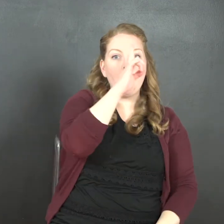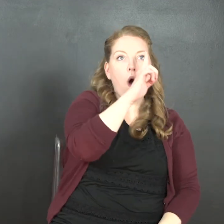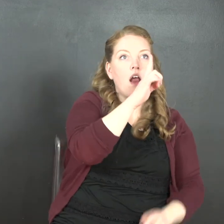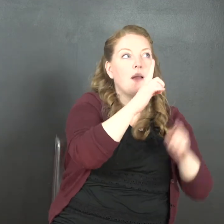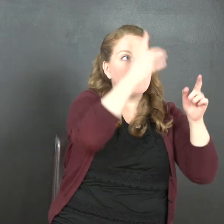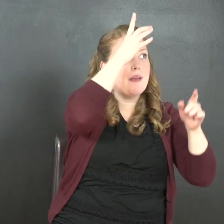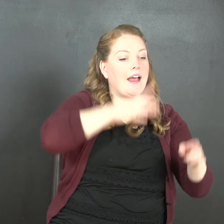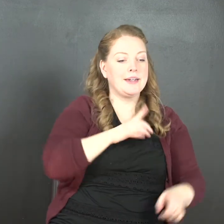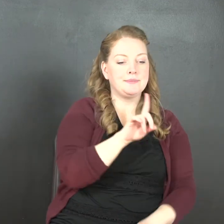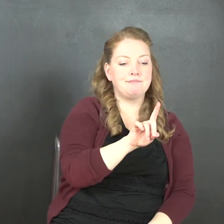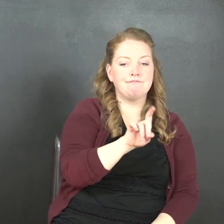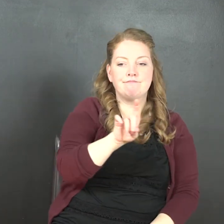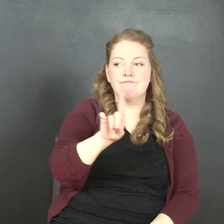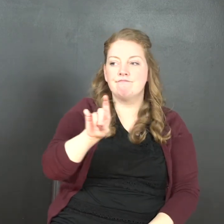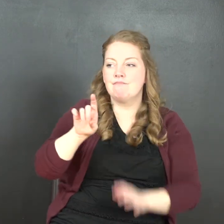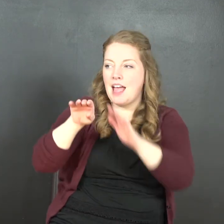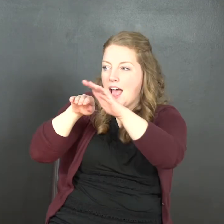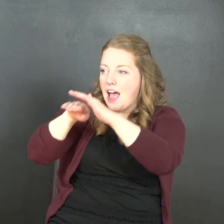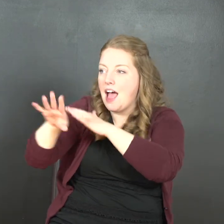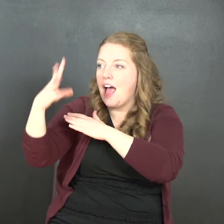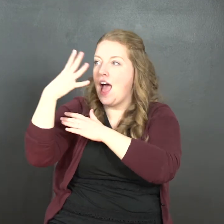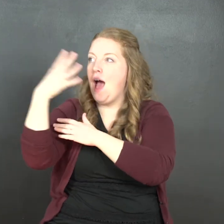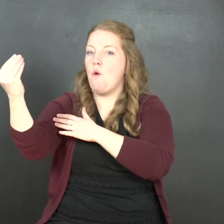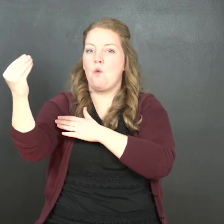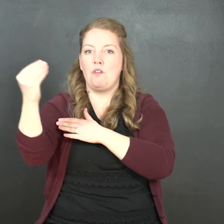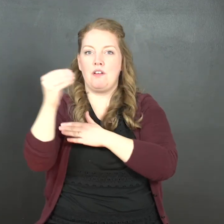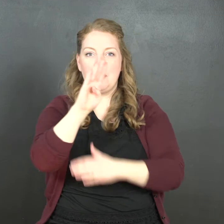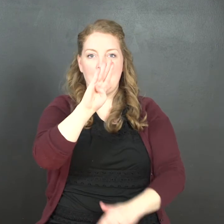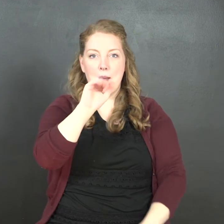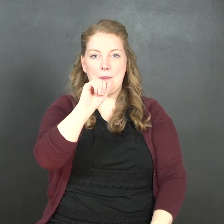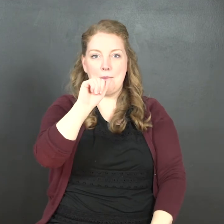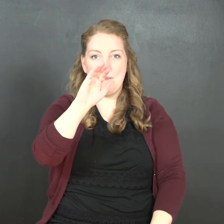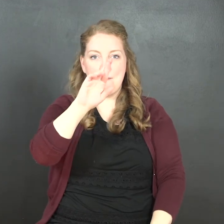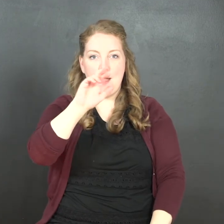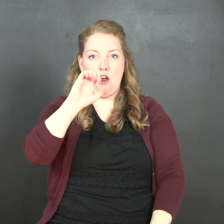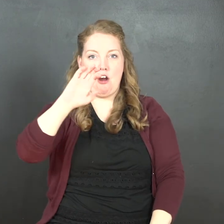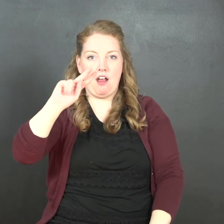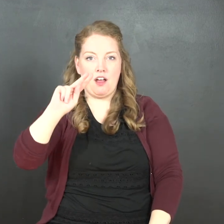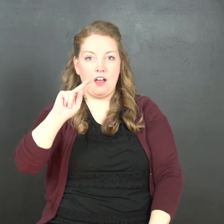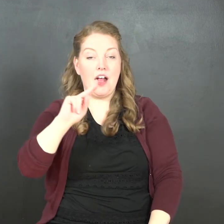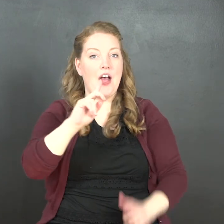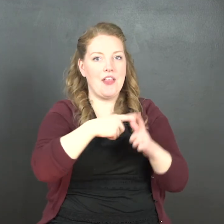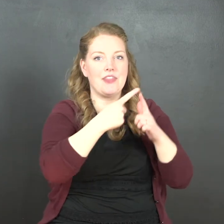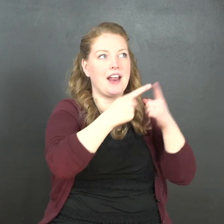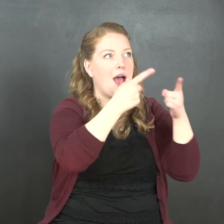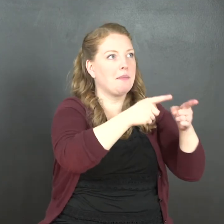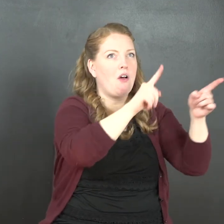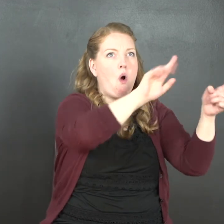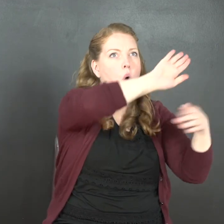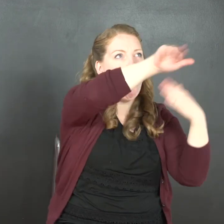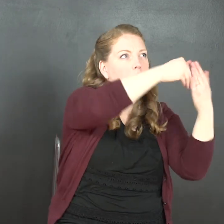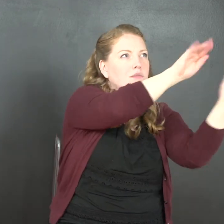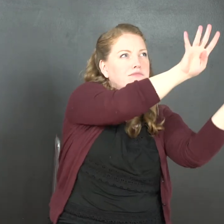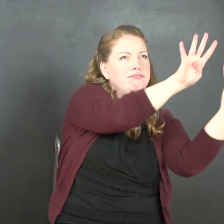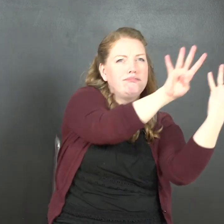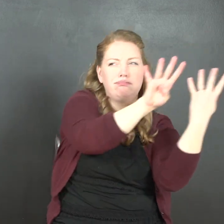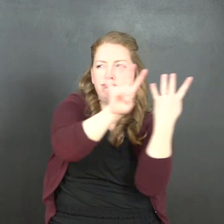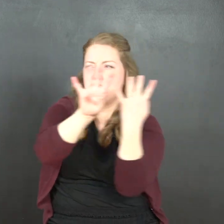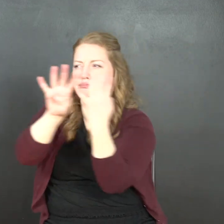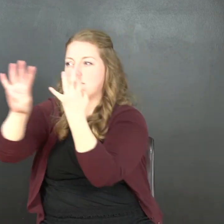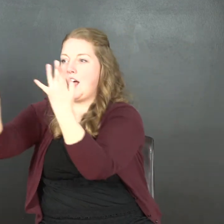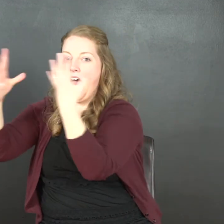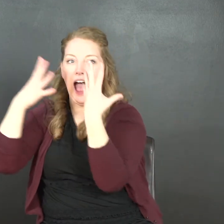are free. The beauty of that story is that it illustrates the wonder of Jesus' resurrection with these